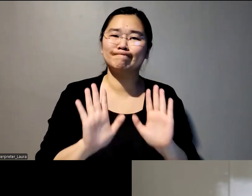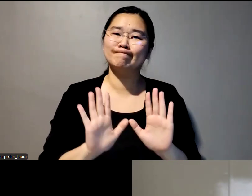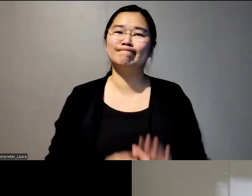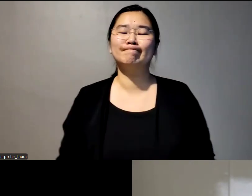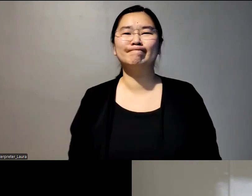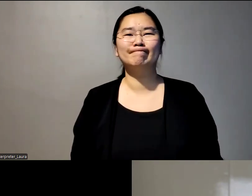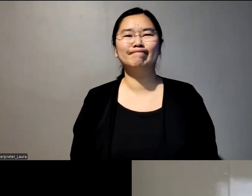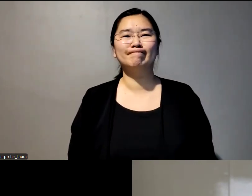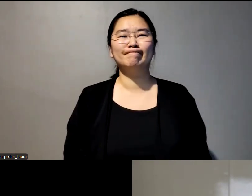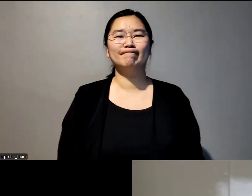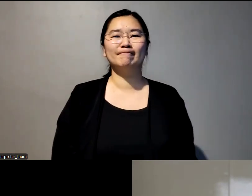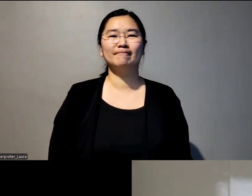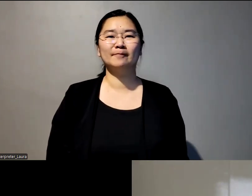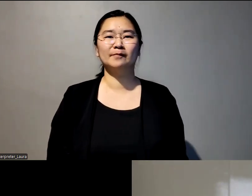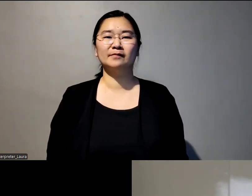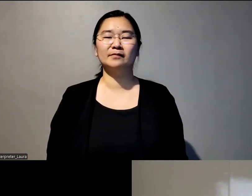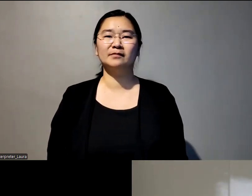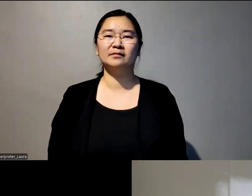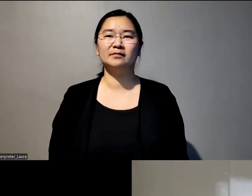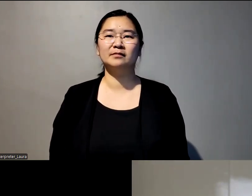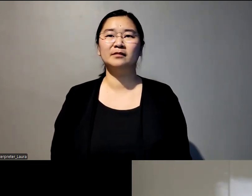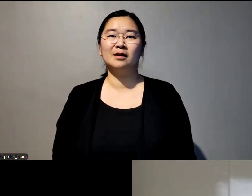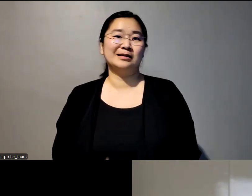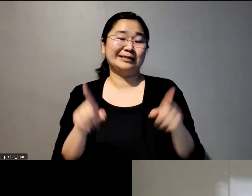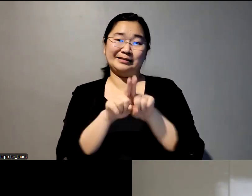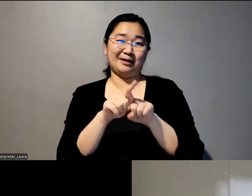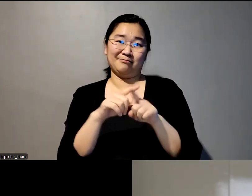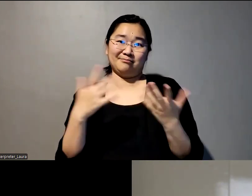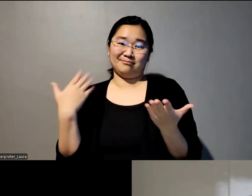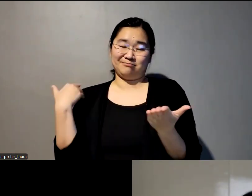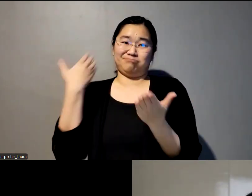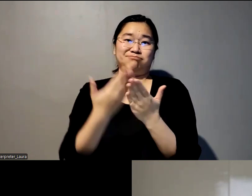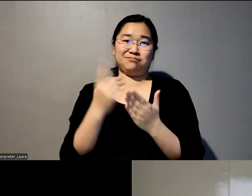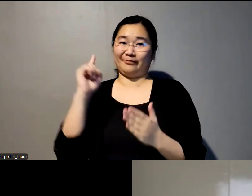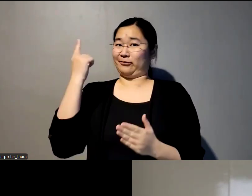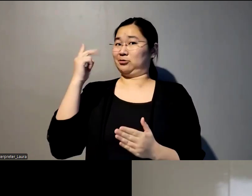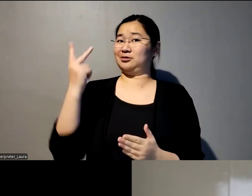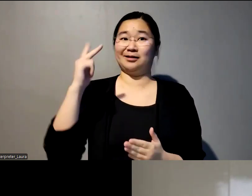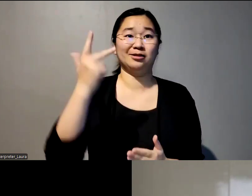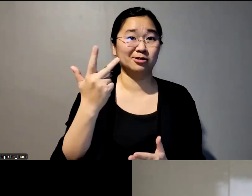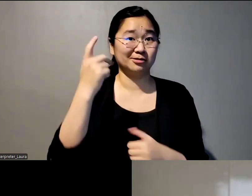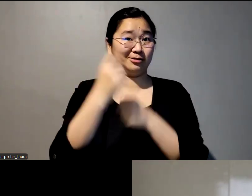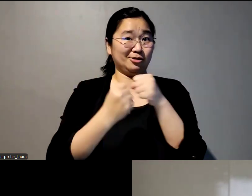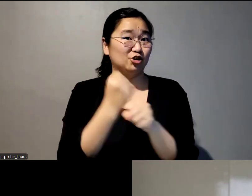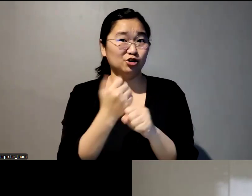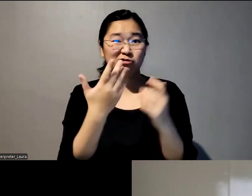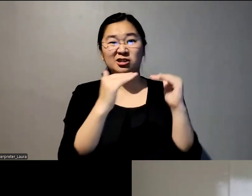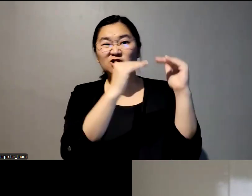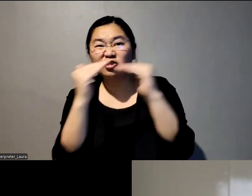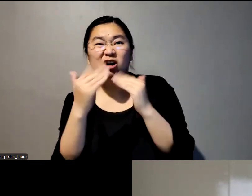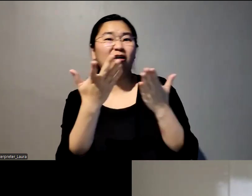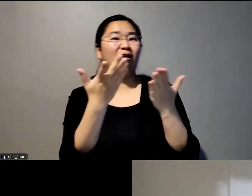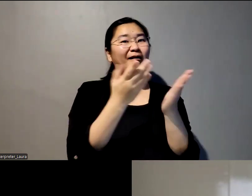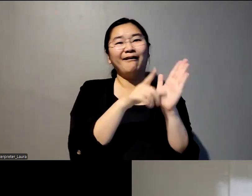the standards and with the reality on the ground. Thank you. Thank you very, very much for that.